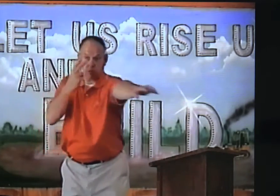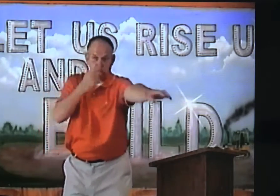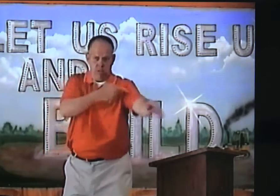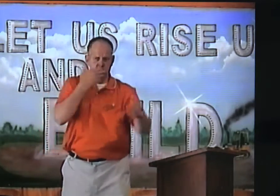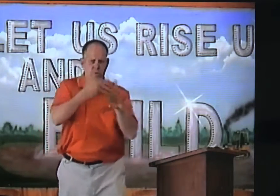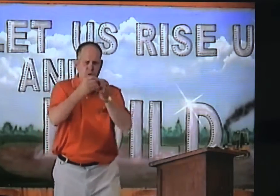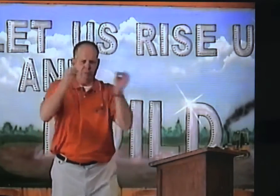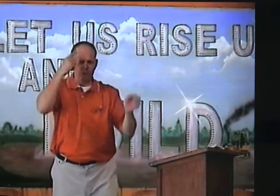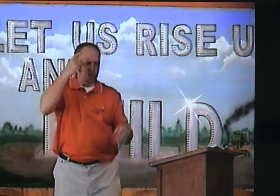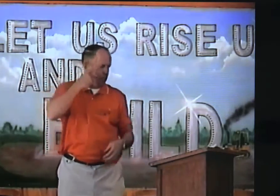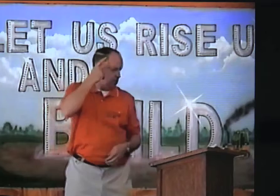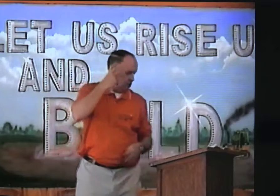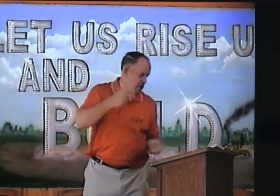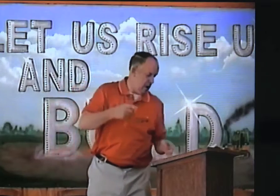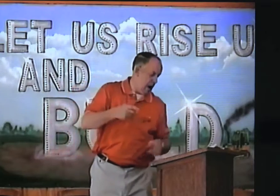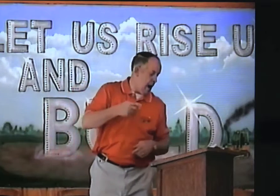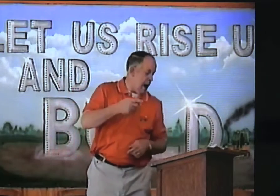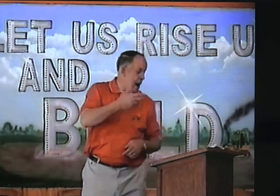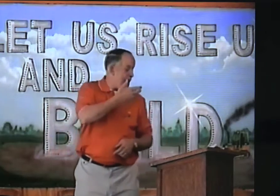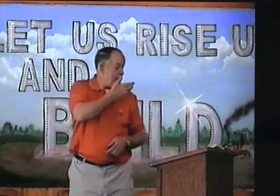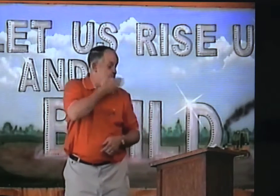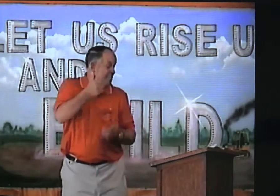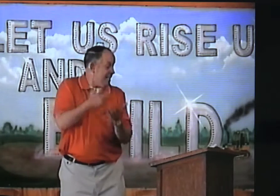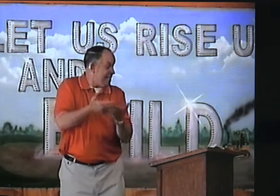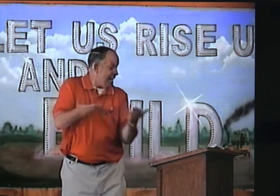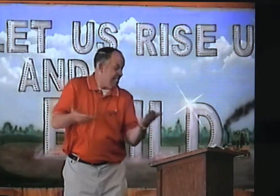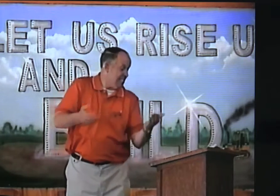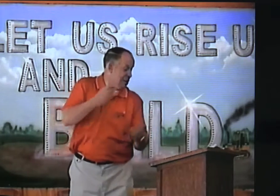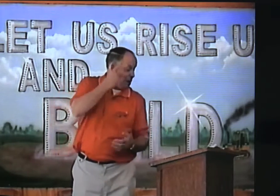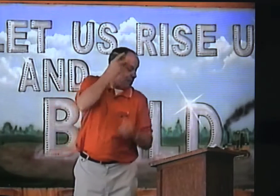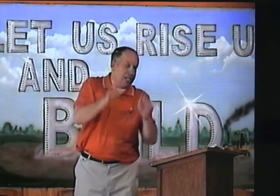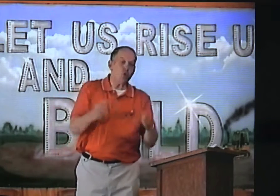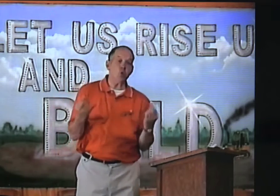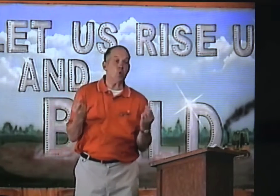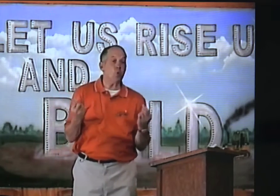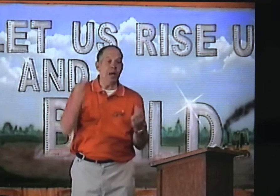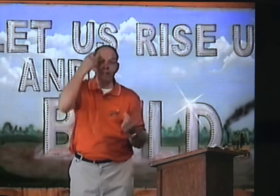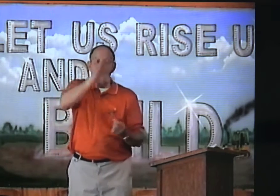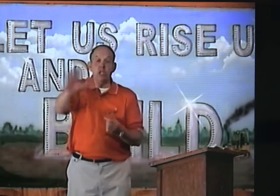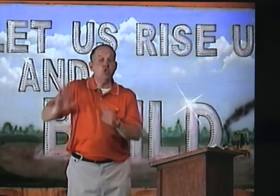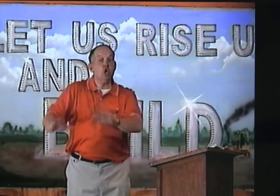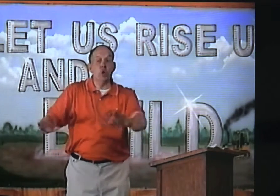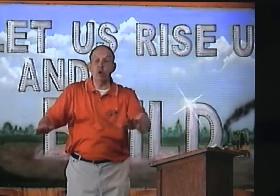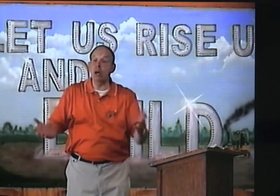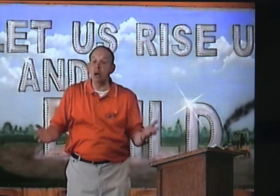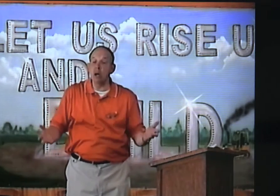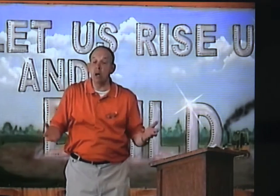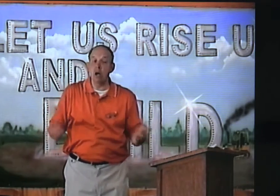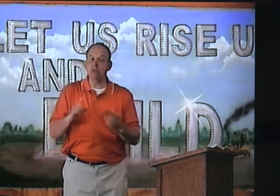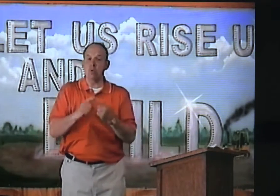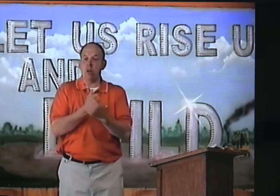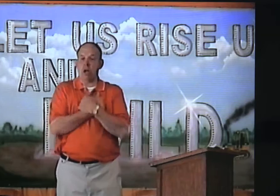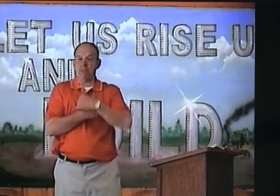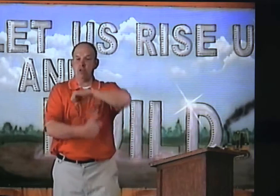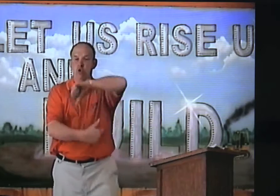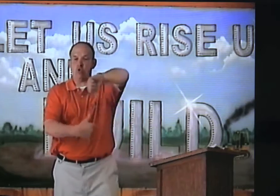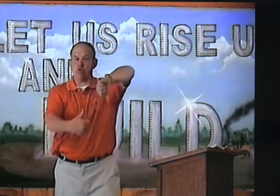Parents, I want you to be. The best thing parents can do for their children